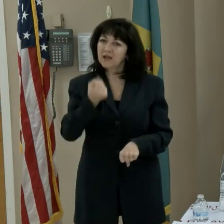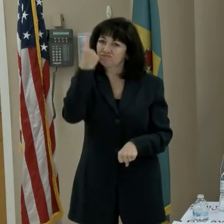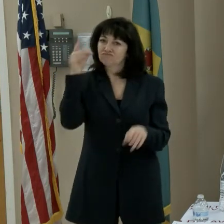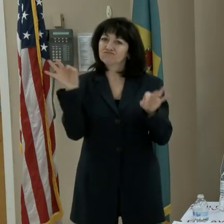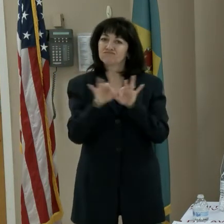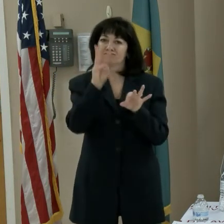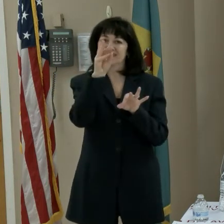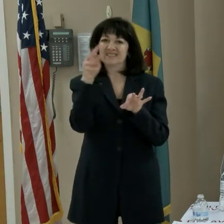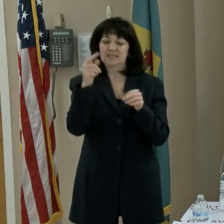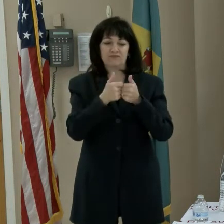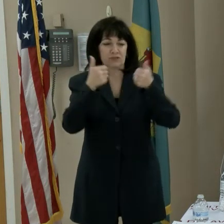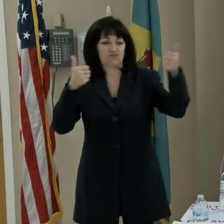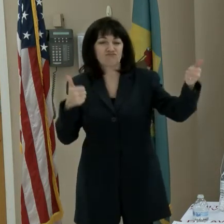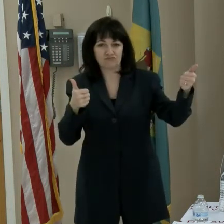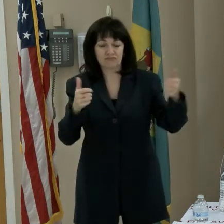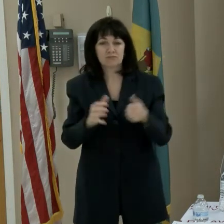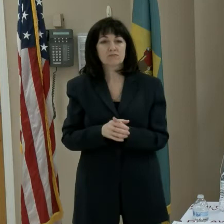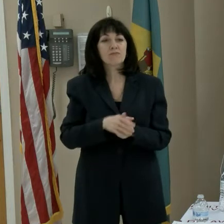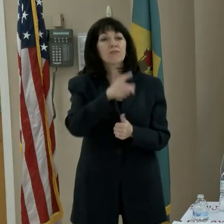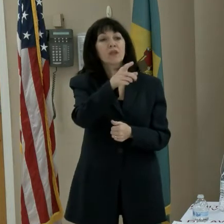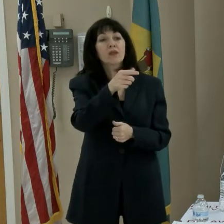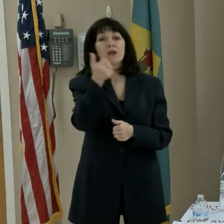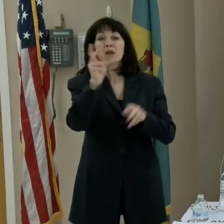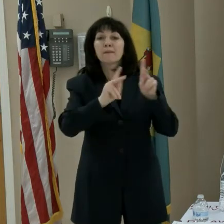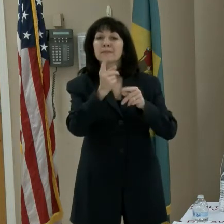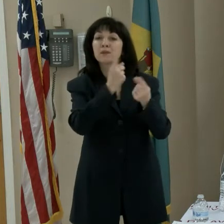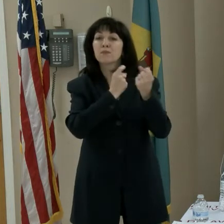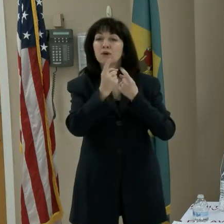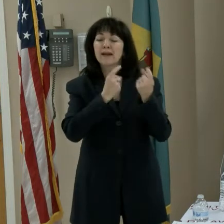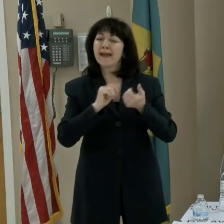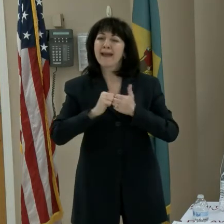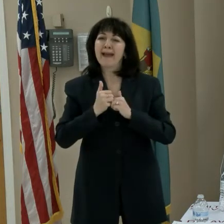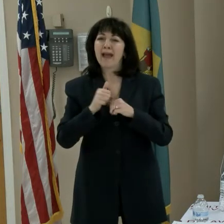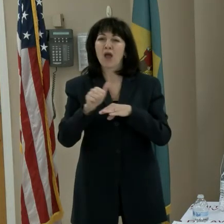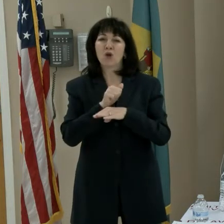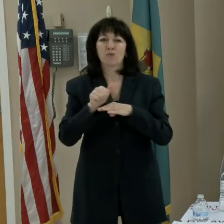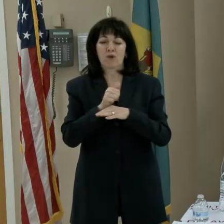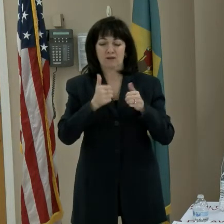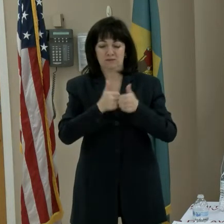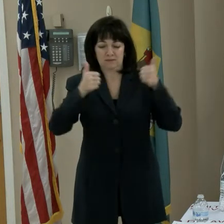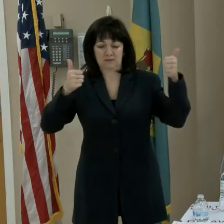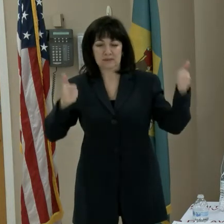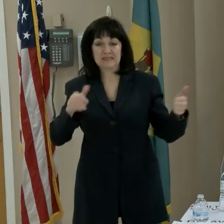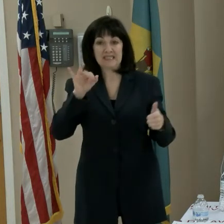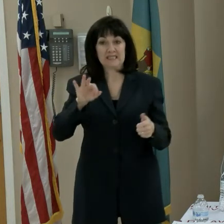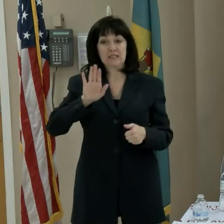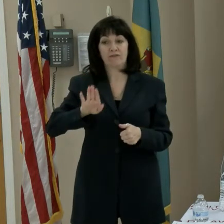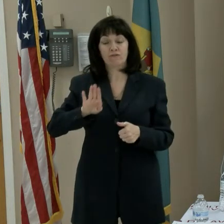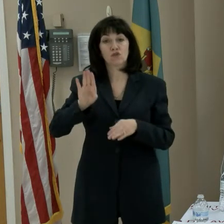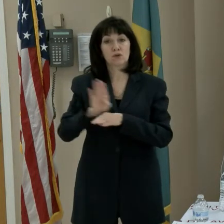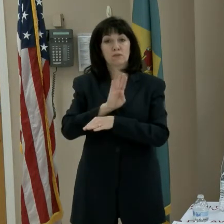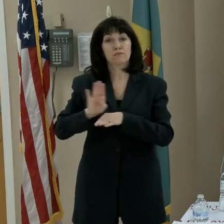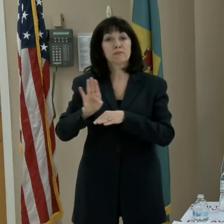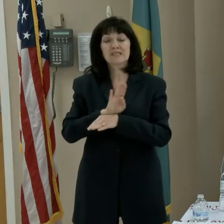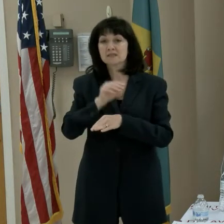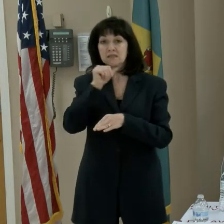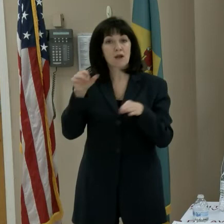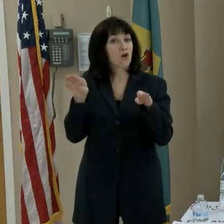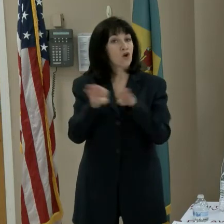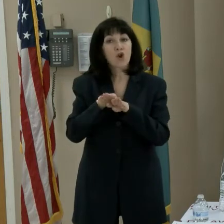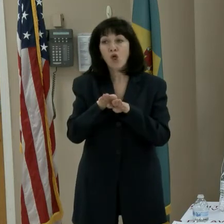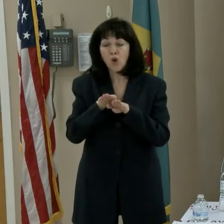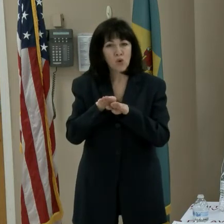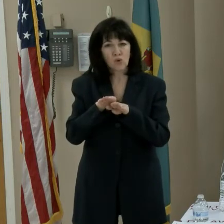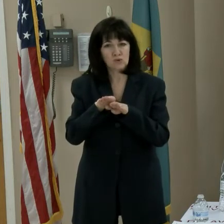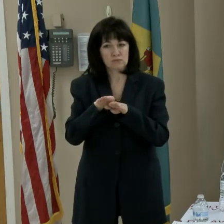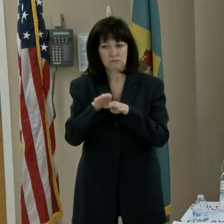We had a couple of questions, people asking about how they can practice social distancing if their departments or businesses aren't closed. Do you have some recommendations for